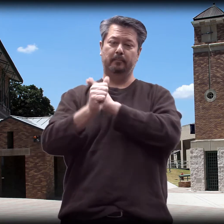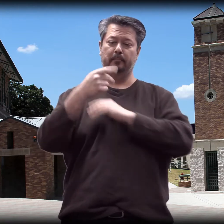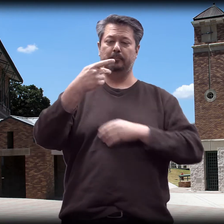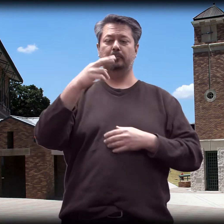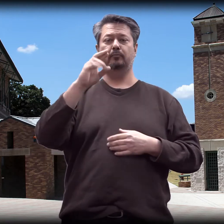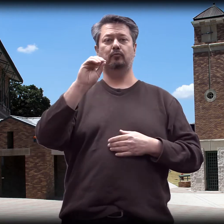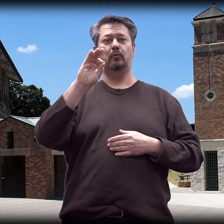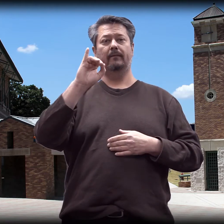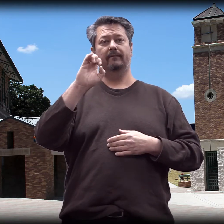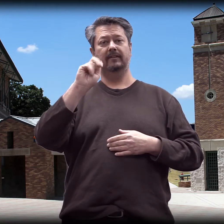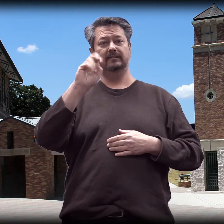Proficiency Interview.